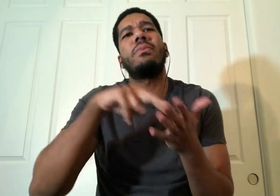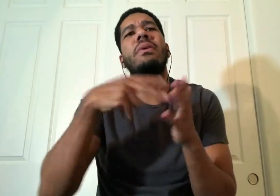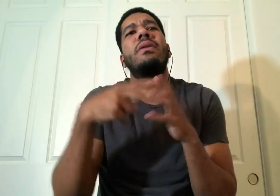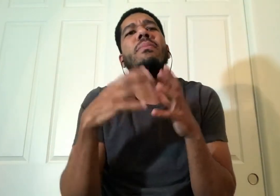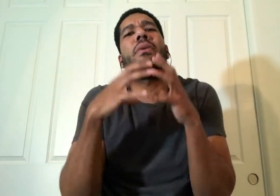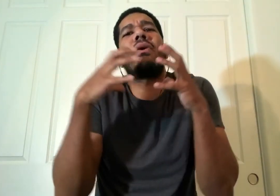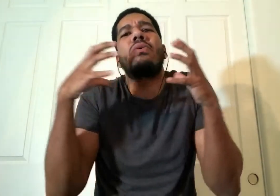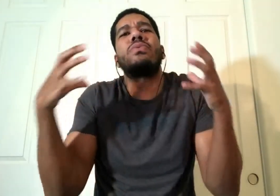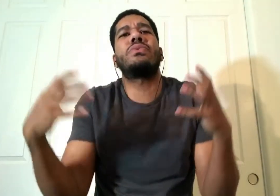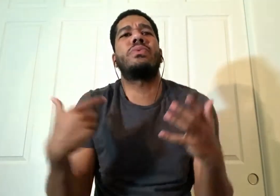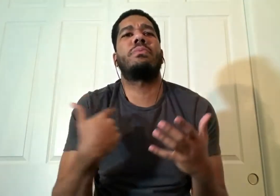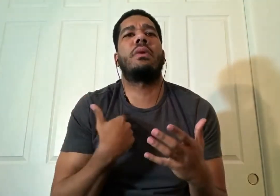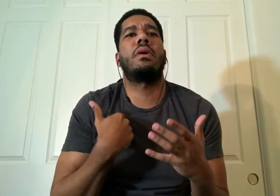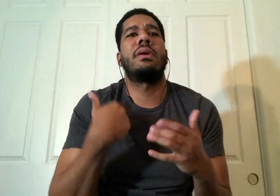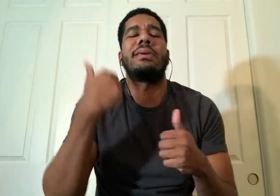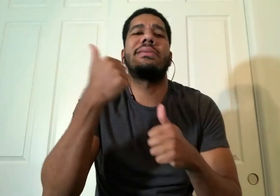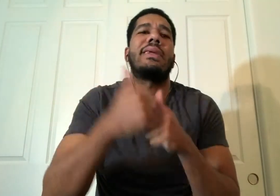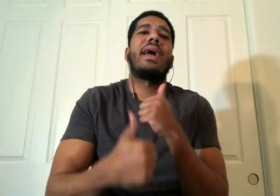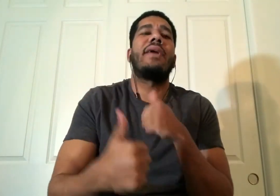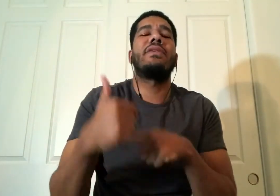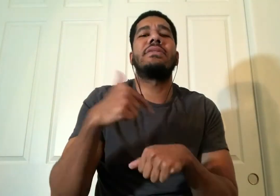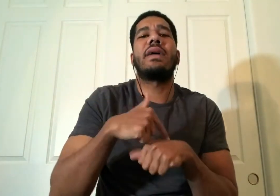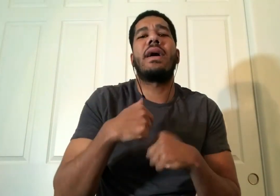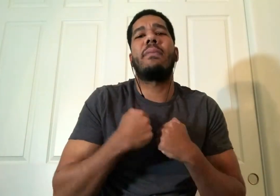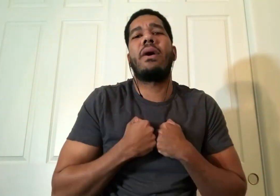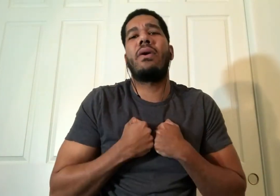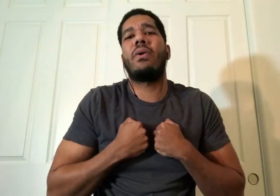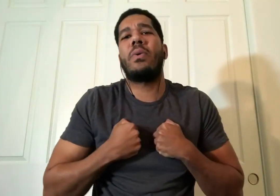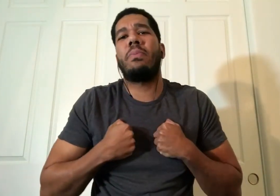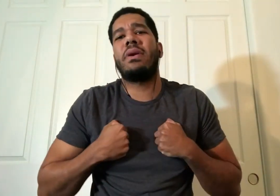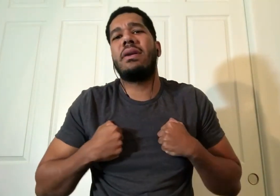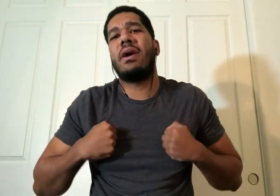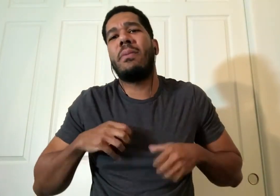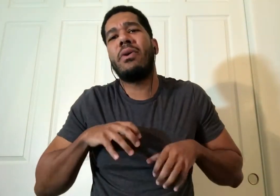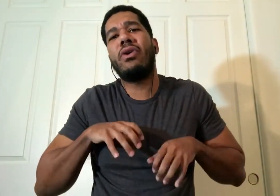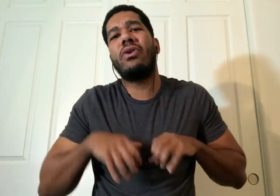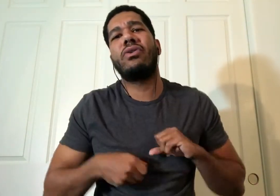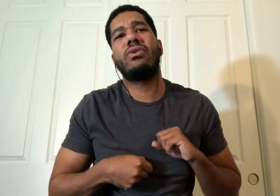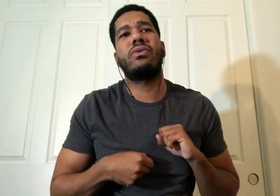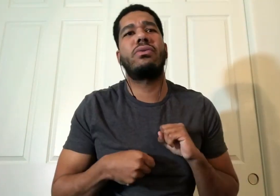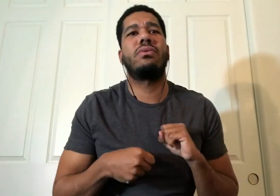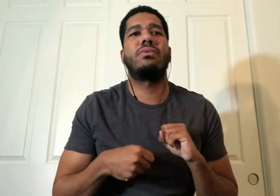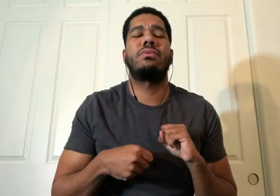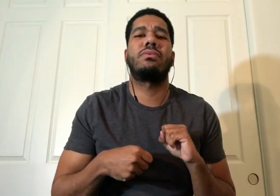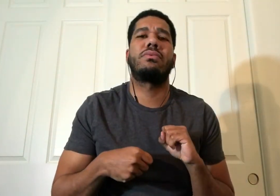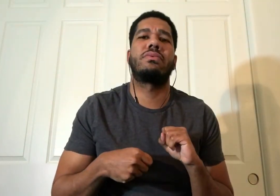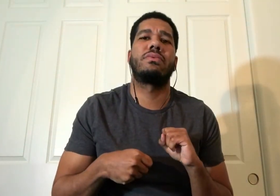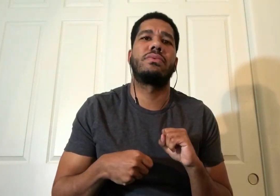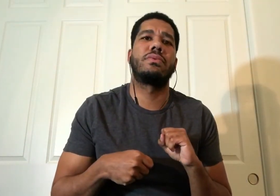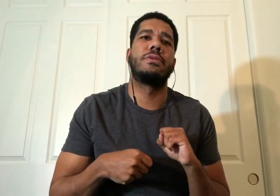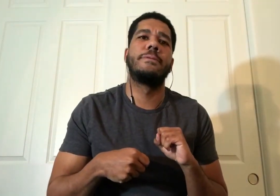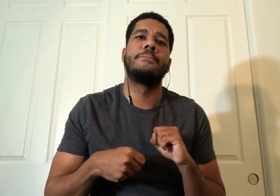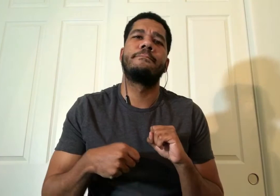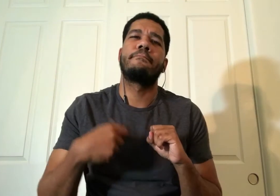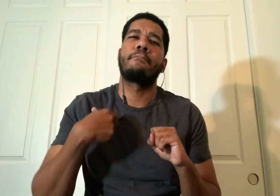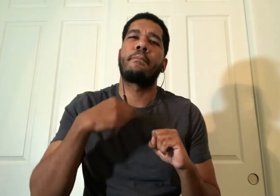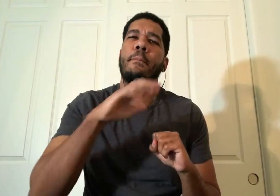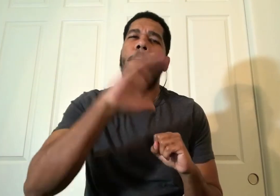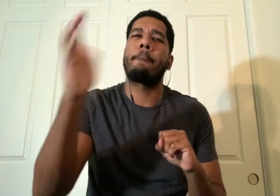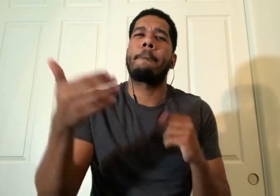you mean the most to me. 'Cause every time I open up, it hurts. So I'm never gonna